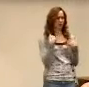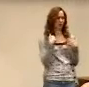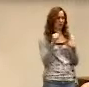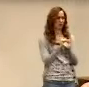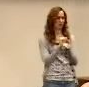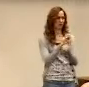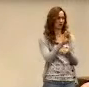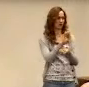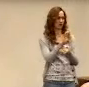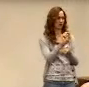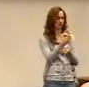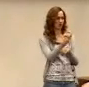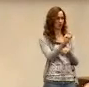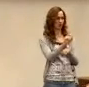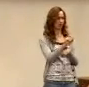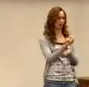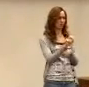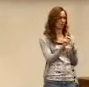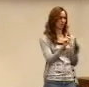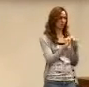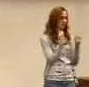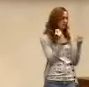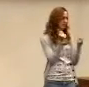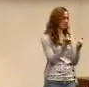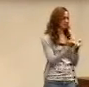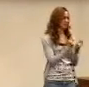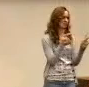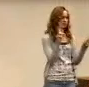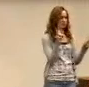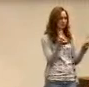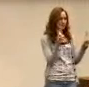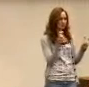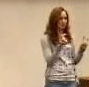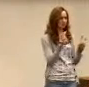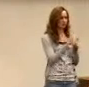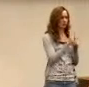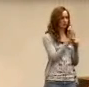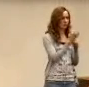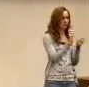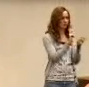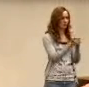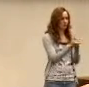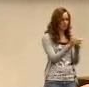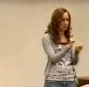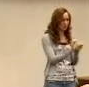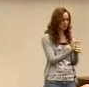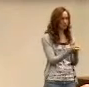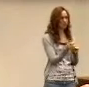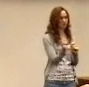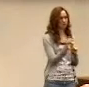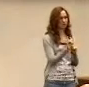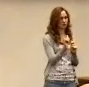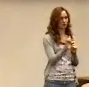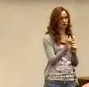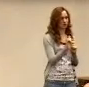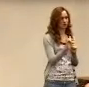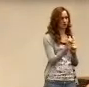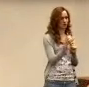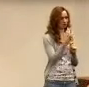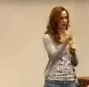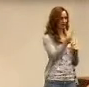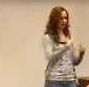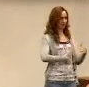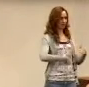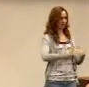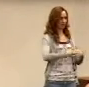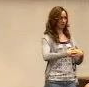of, team dynamics, strategy decisions, and cultural adjustment, not to mention